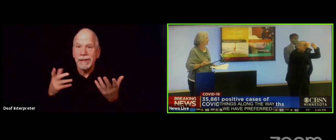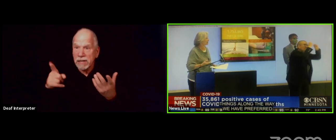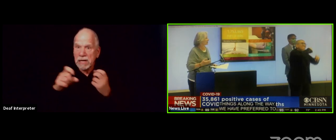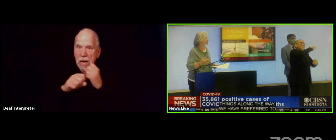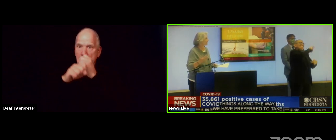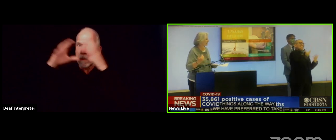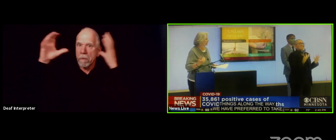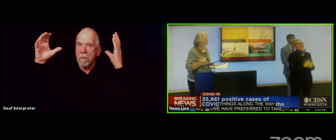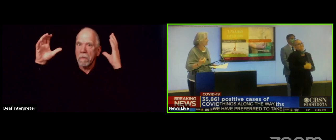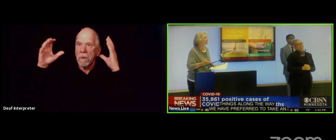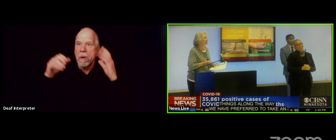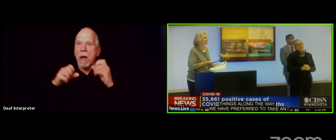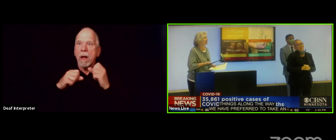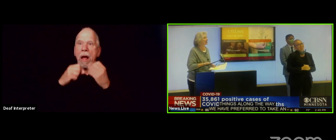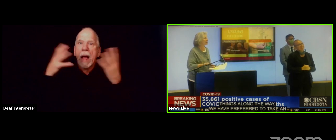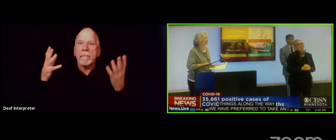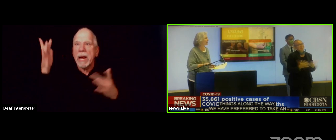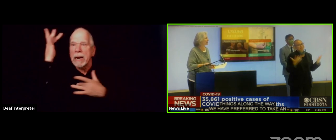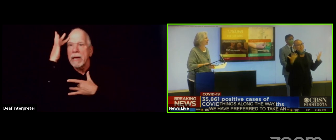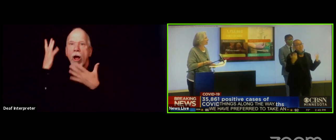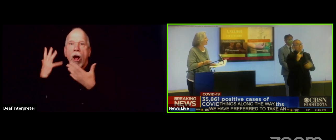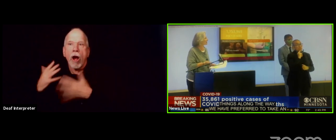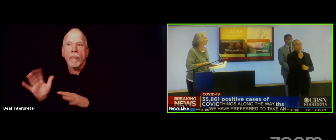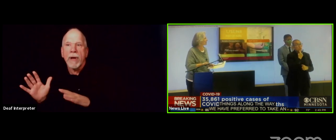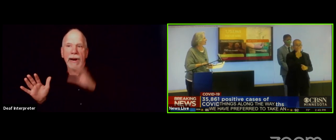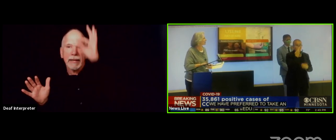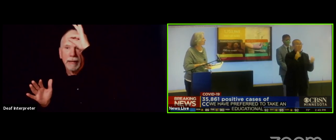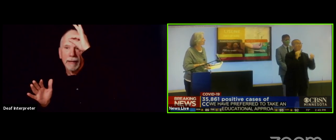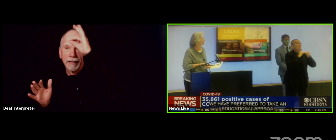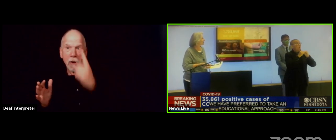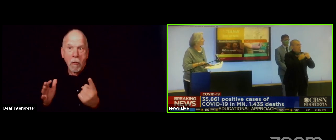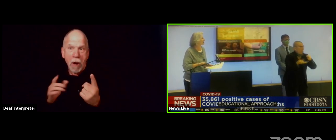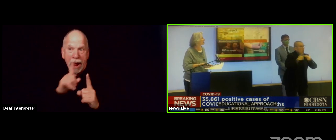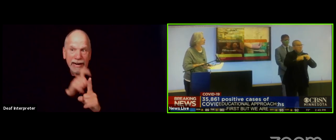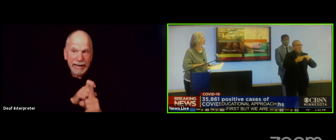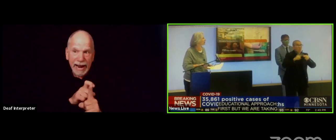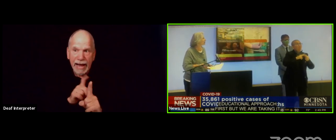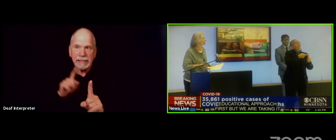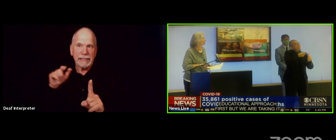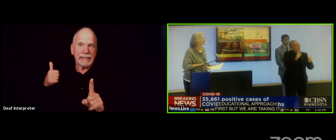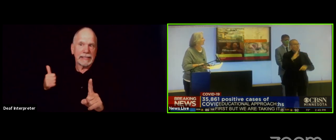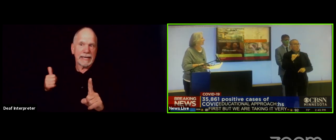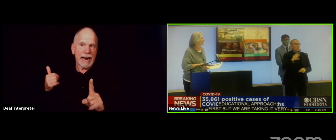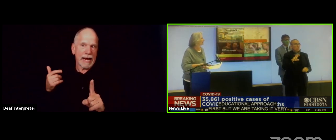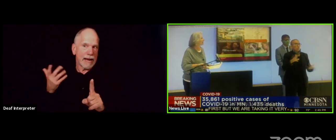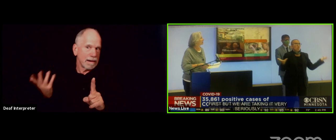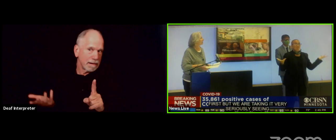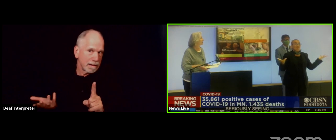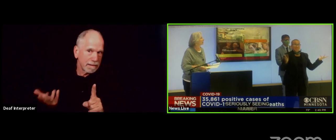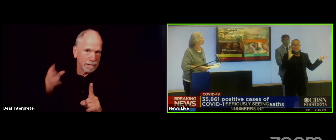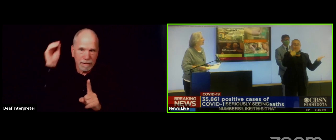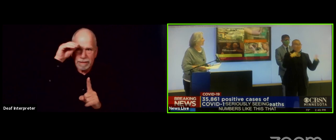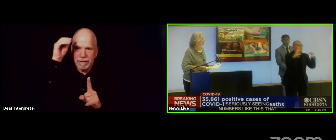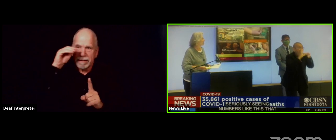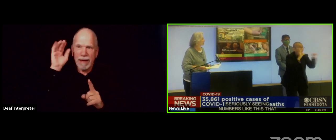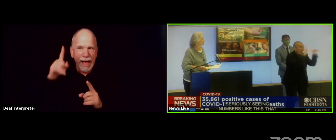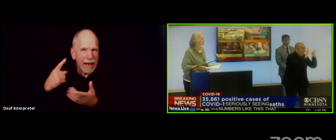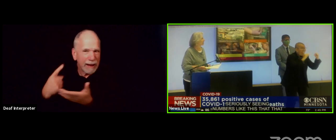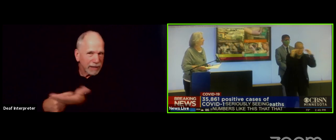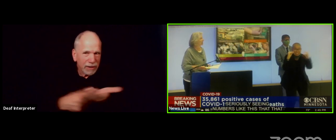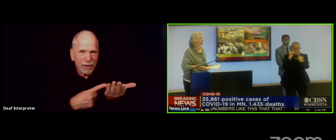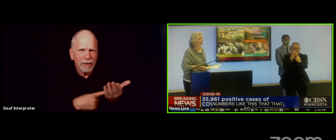but we're taking it very seriously. Seeing numbers like this, that educational approach doesn't seem to be having all the impact that we want it to.